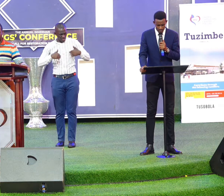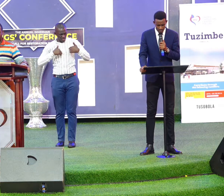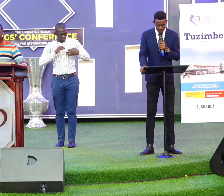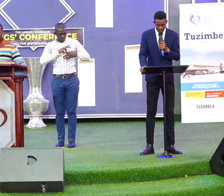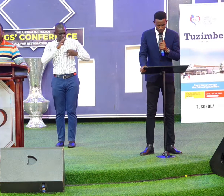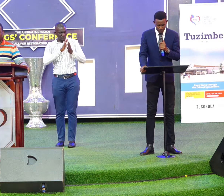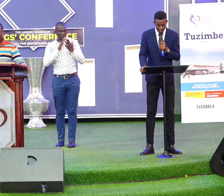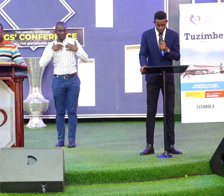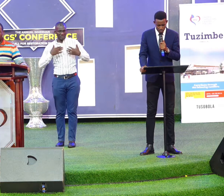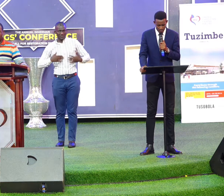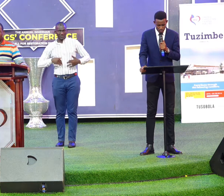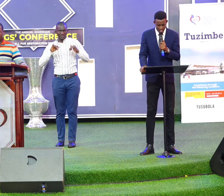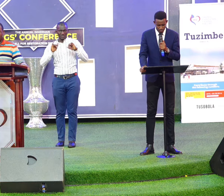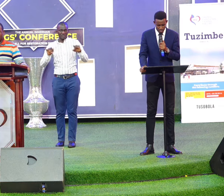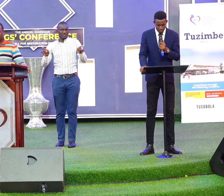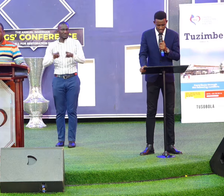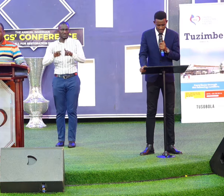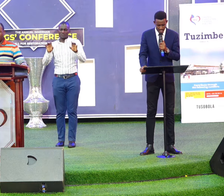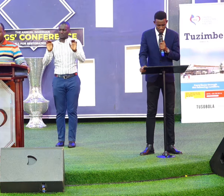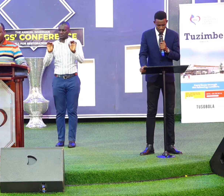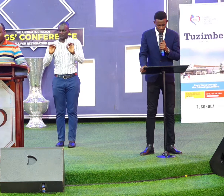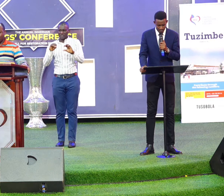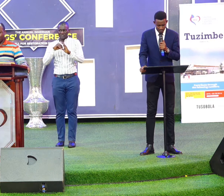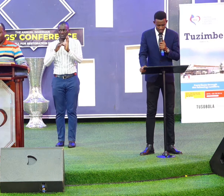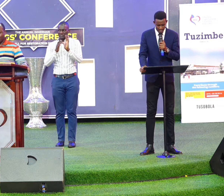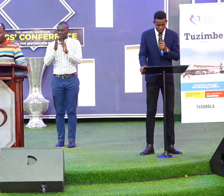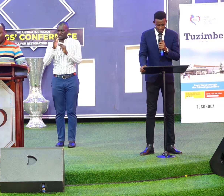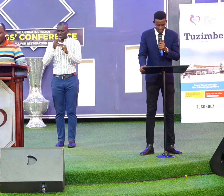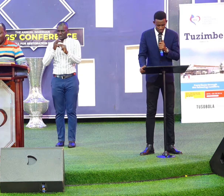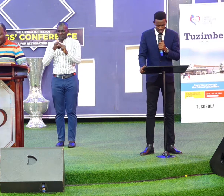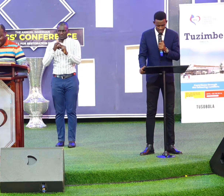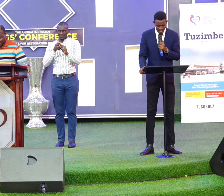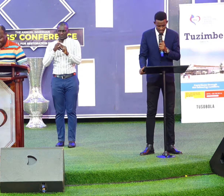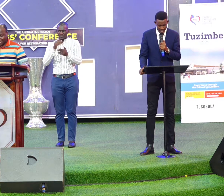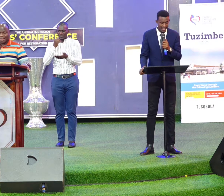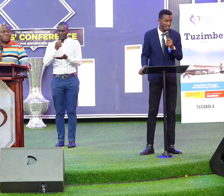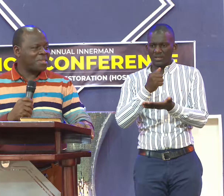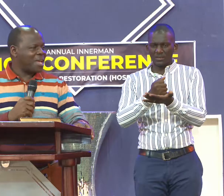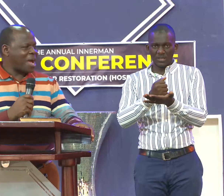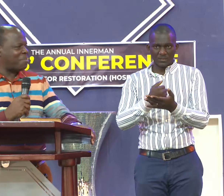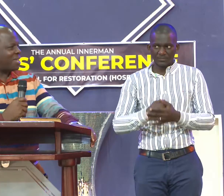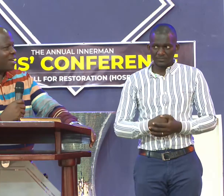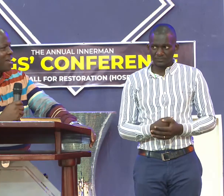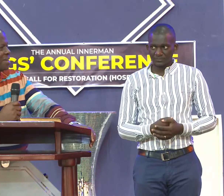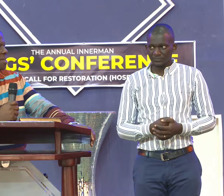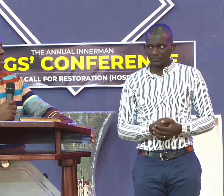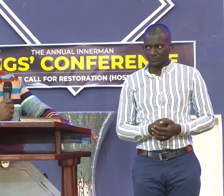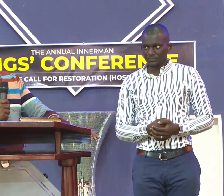kusigala kyekimu. That both our spiritual and physical life may not remain the same. Yesu mukama waffe. In the name of Jesus Christ. Amen. Amen.